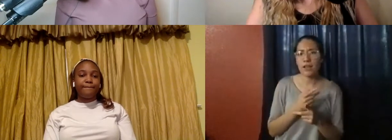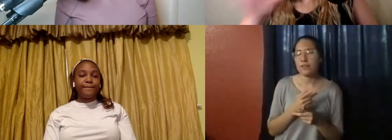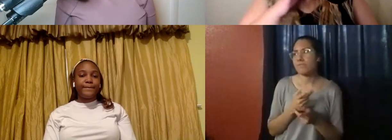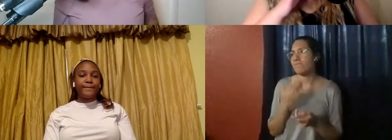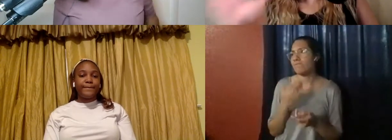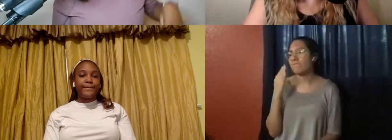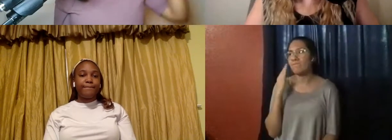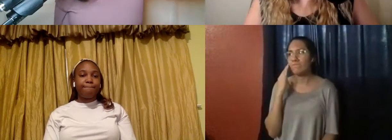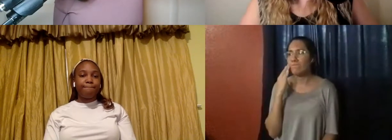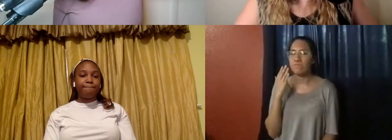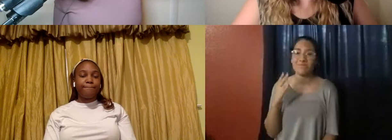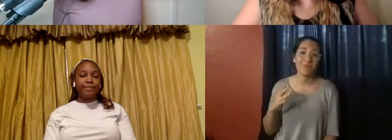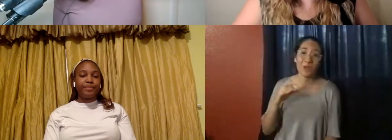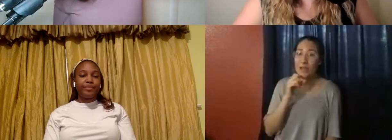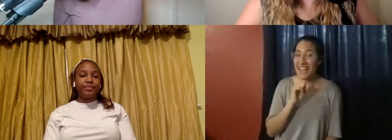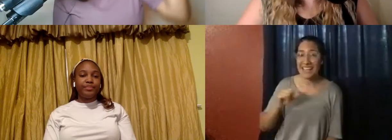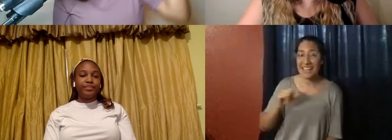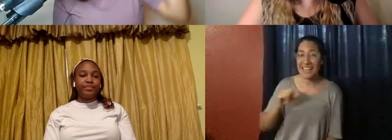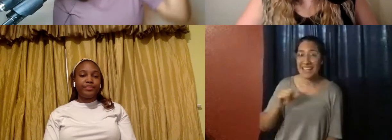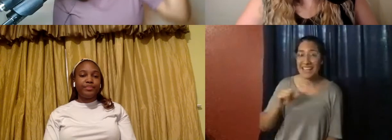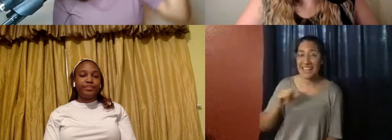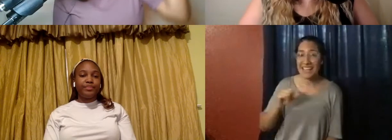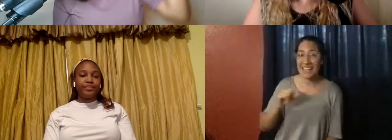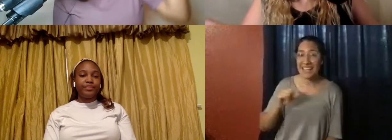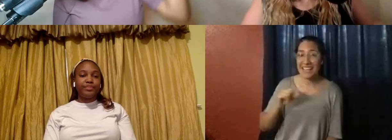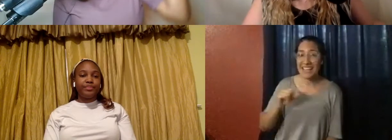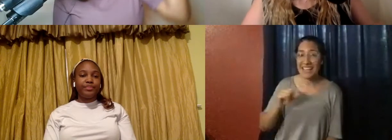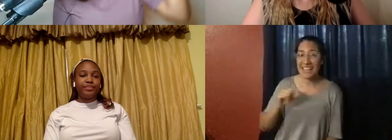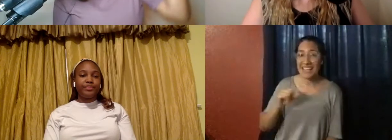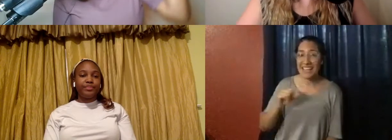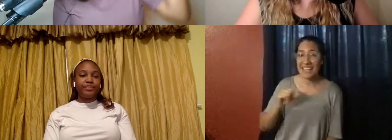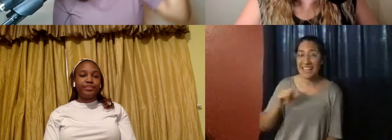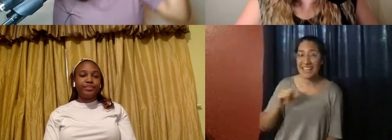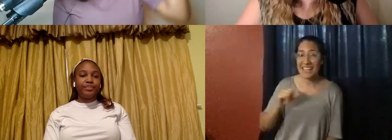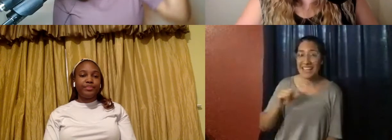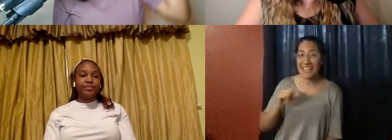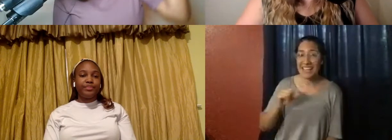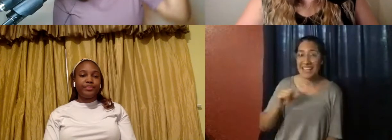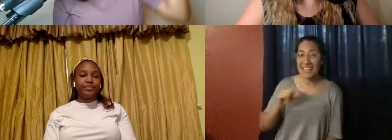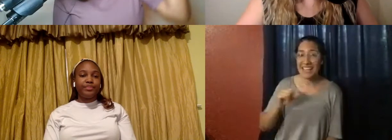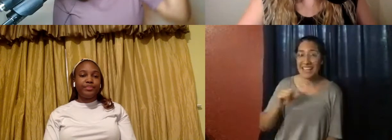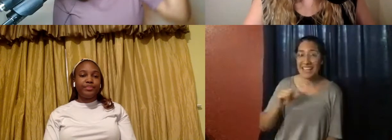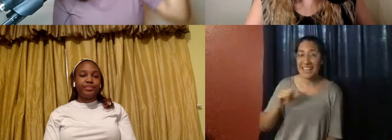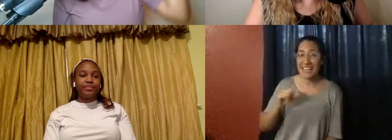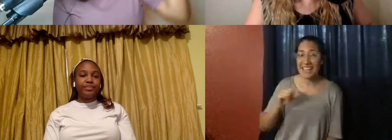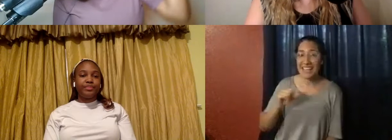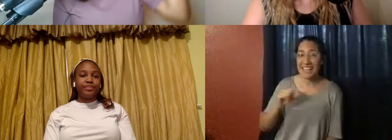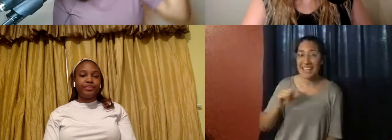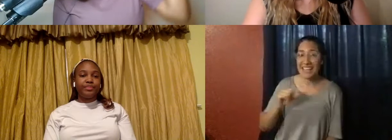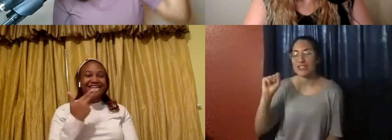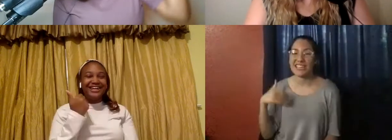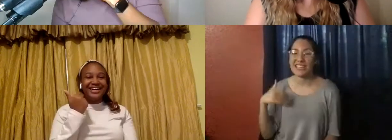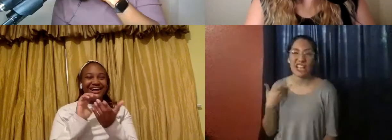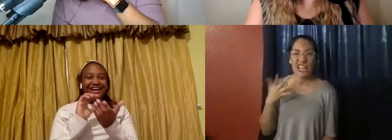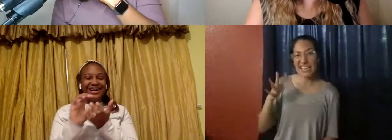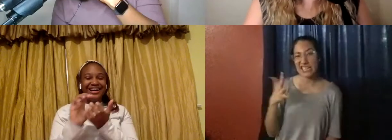20s, you know, so millennial, so young-ish person, what are the people doing? You know,